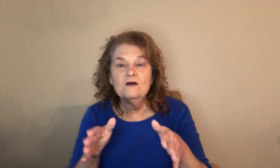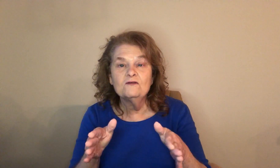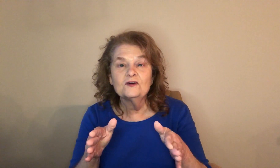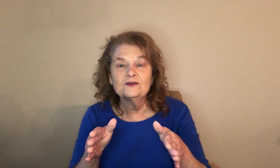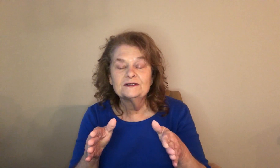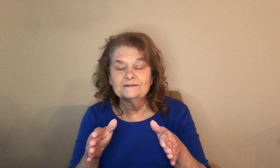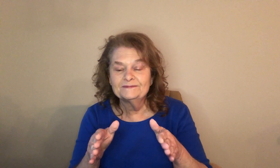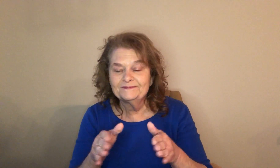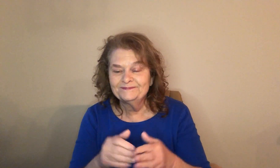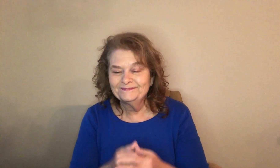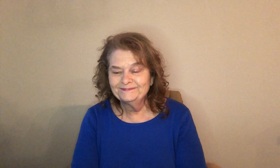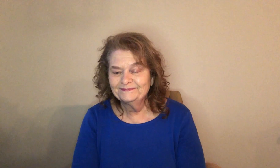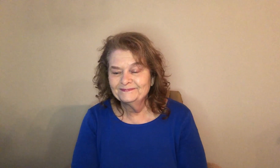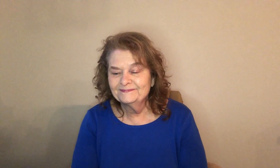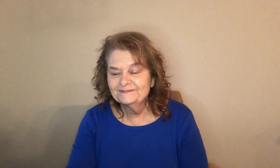over.